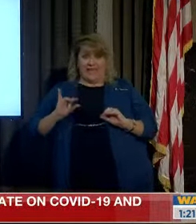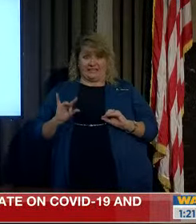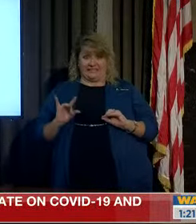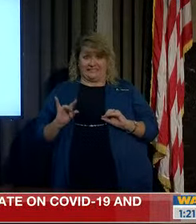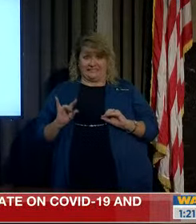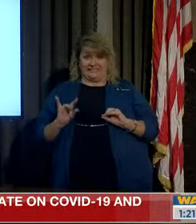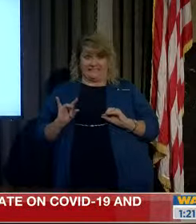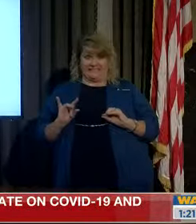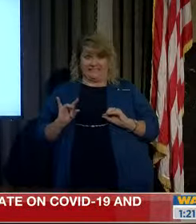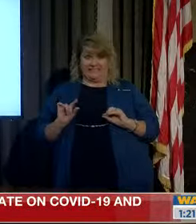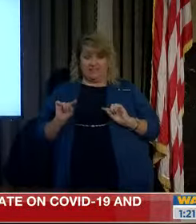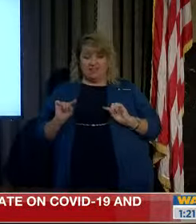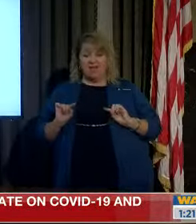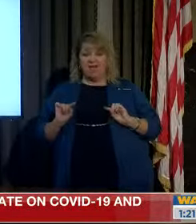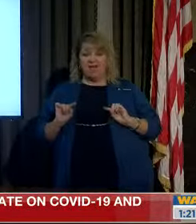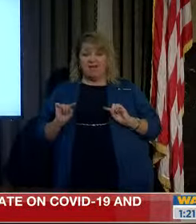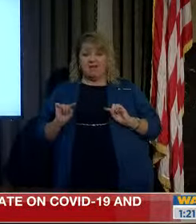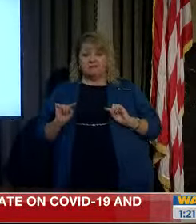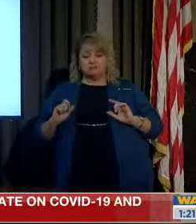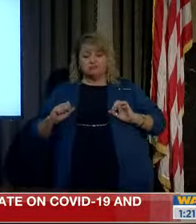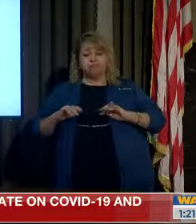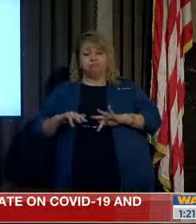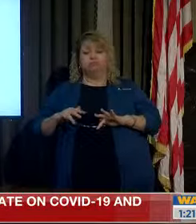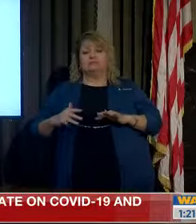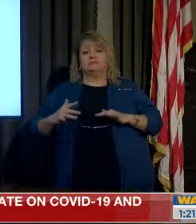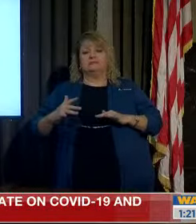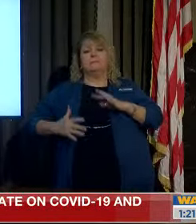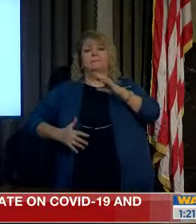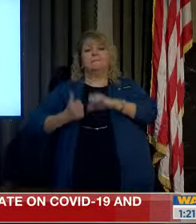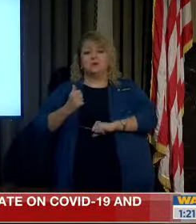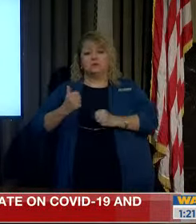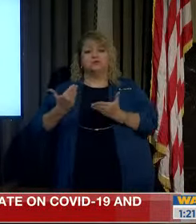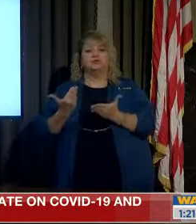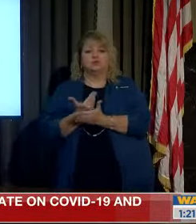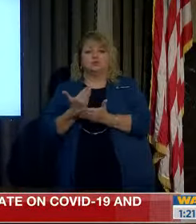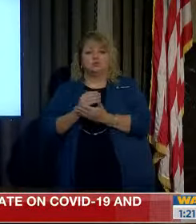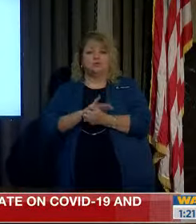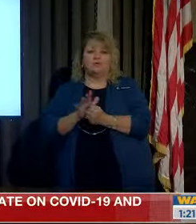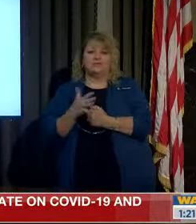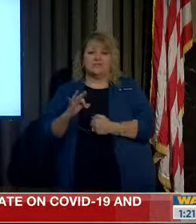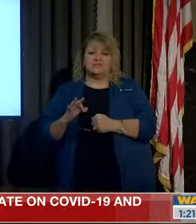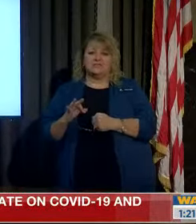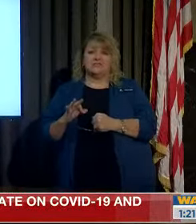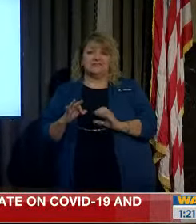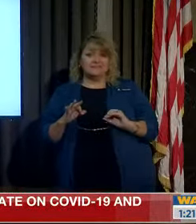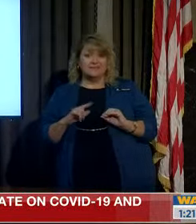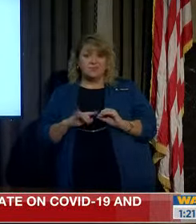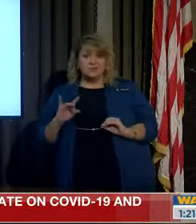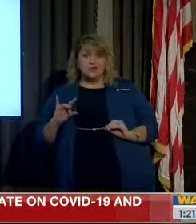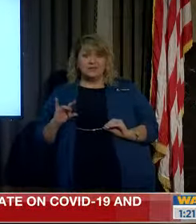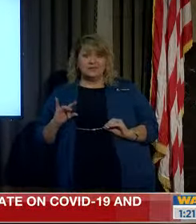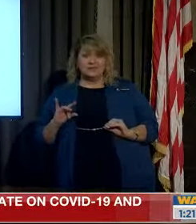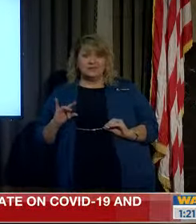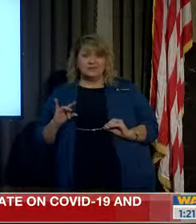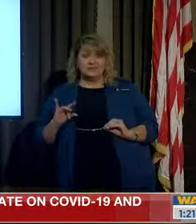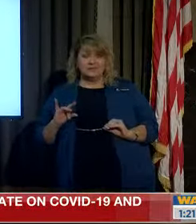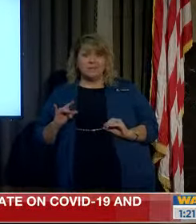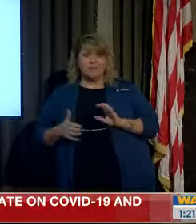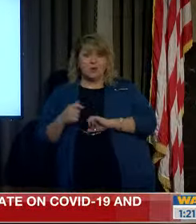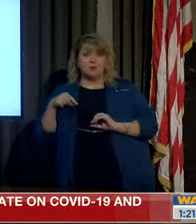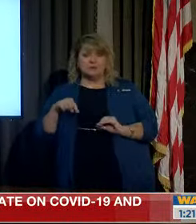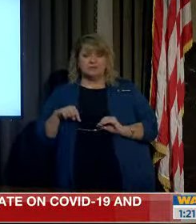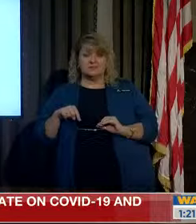emerged as the largest category of new COVID-19 cases on any given day.